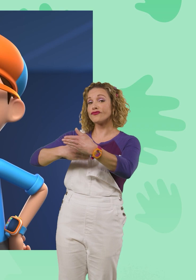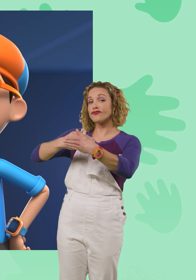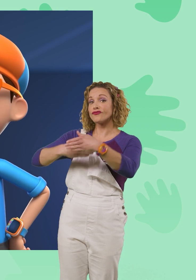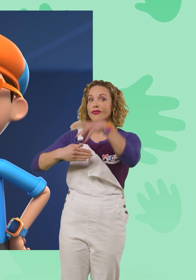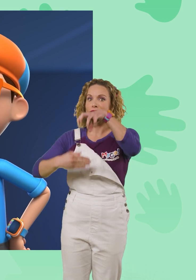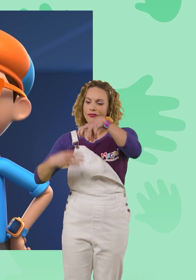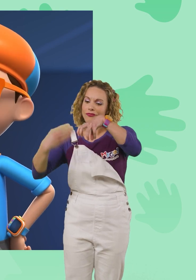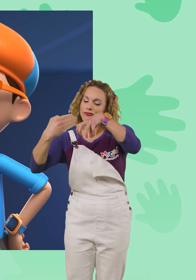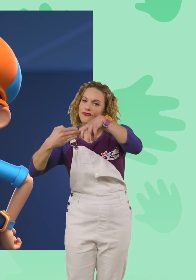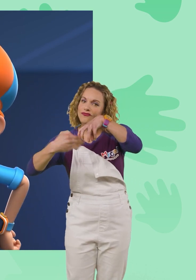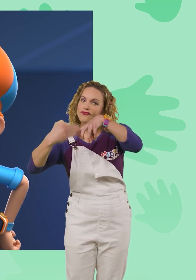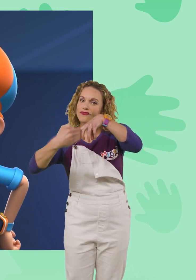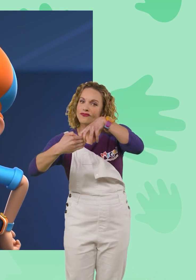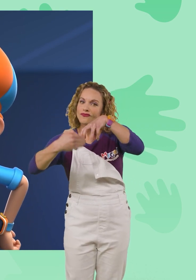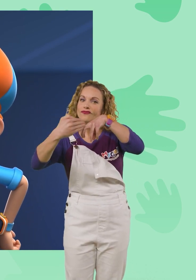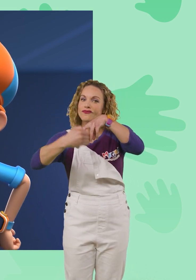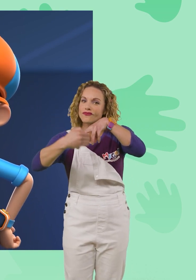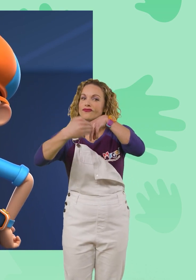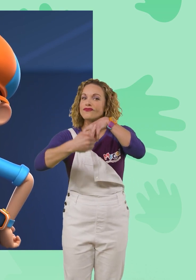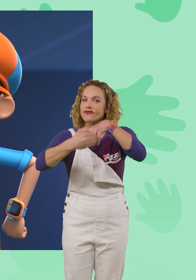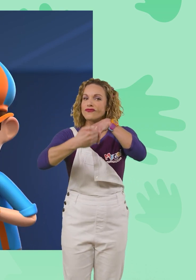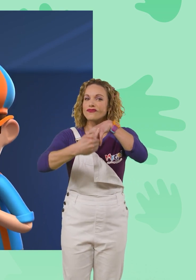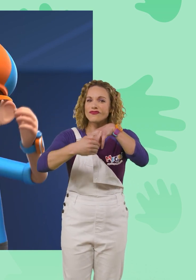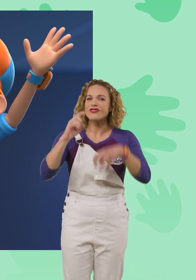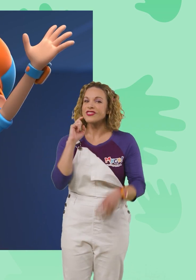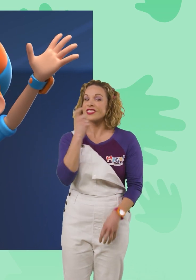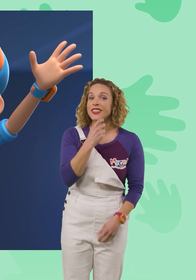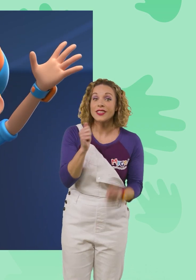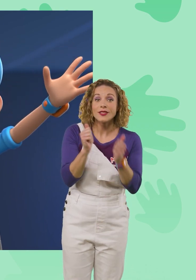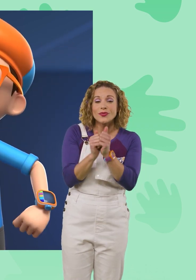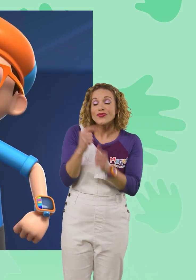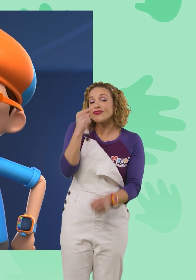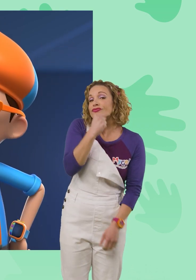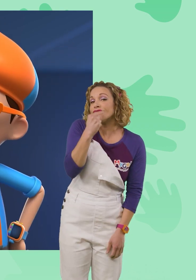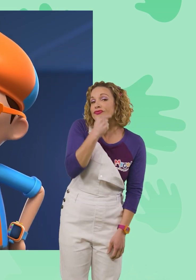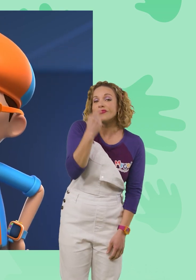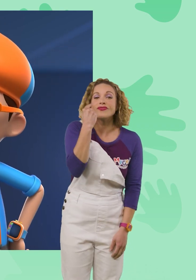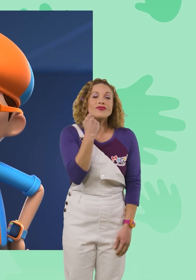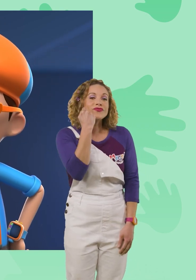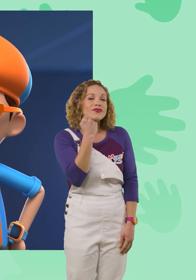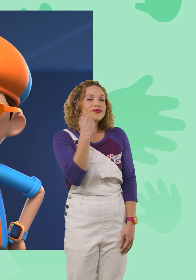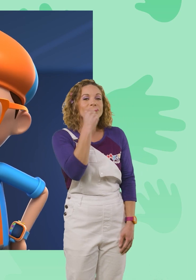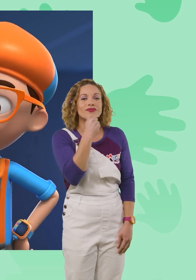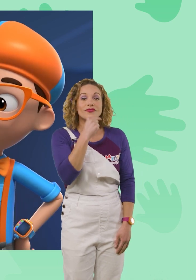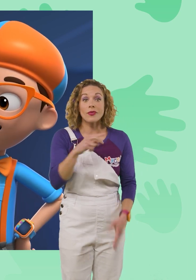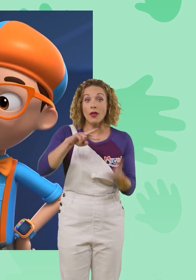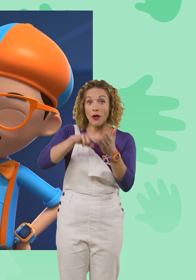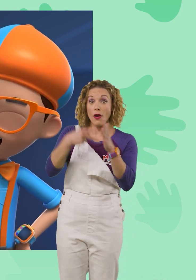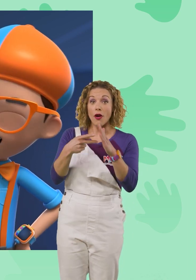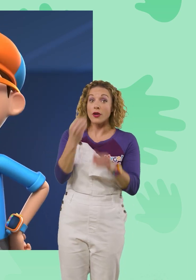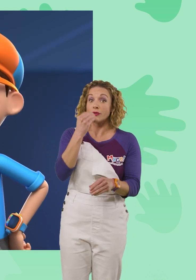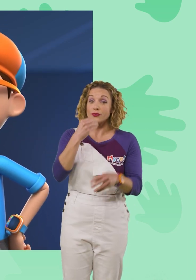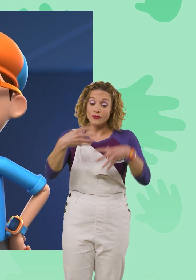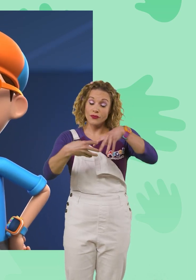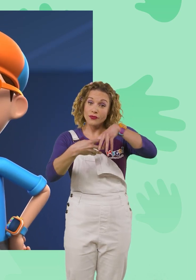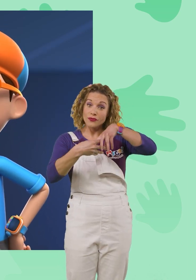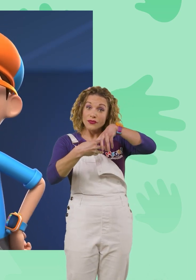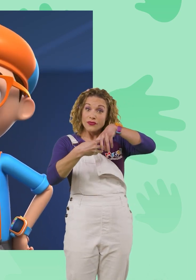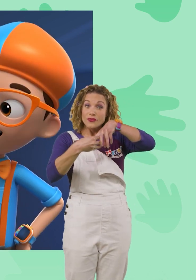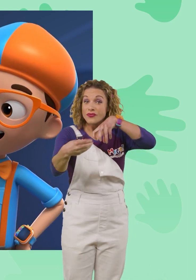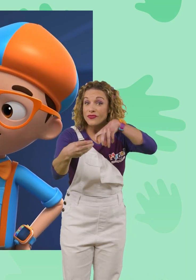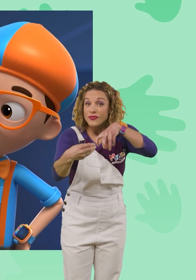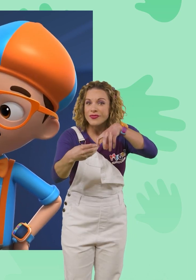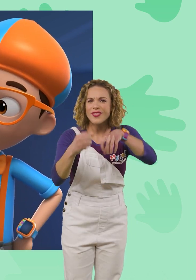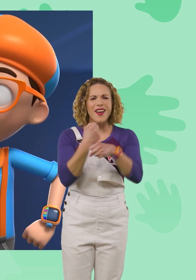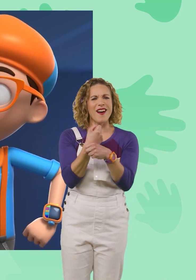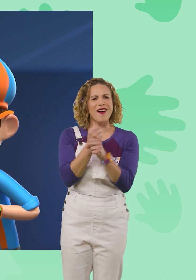front, back, and in between of all teeth in little circle motions. And that pushes all the food out from